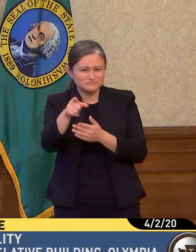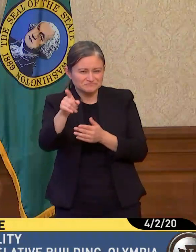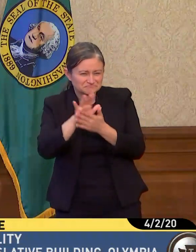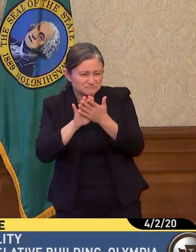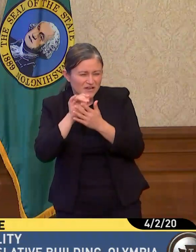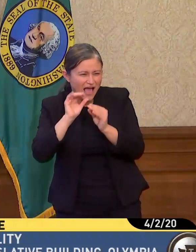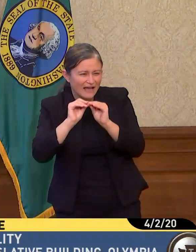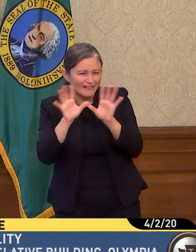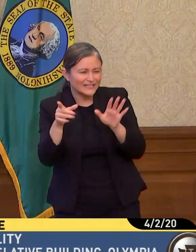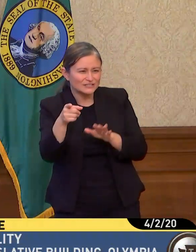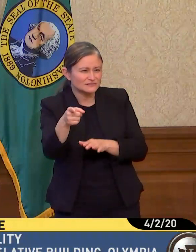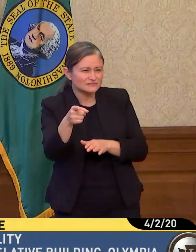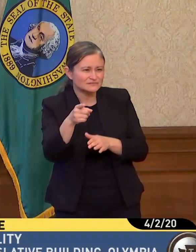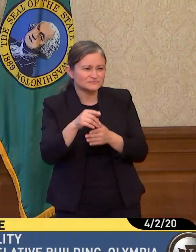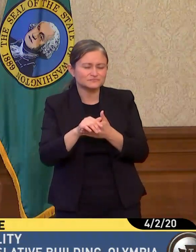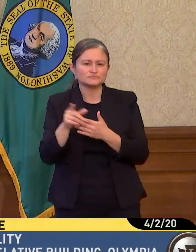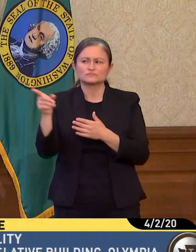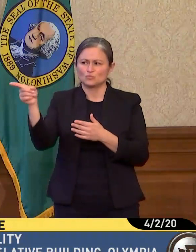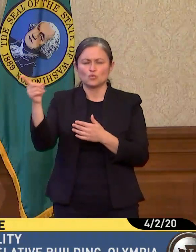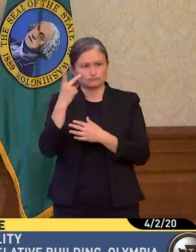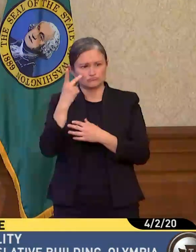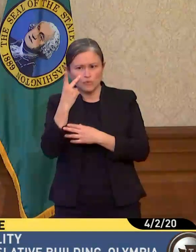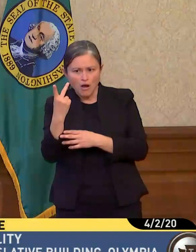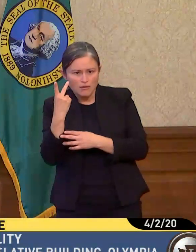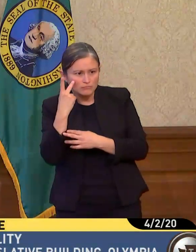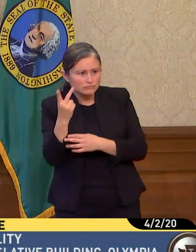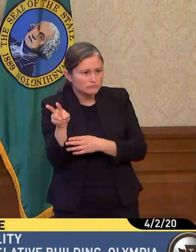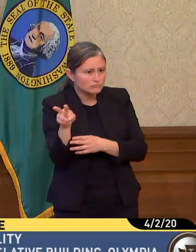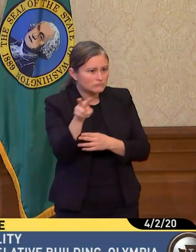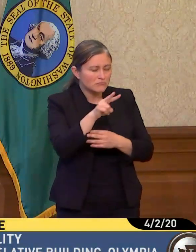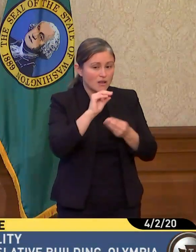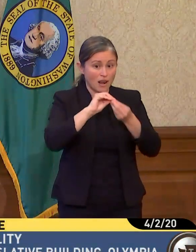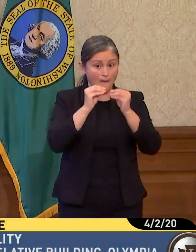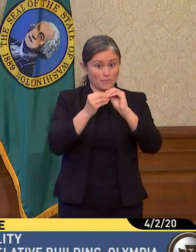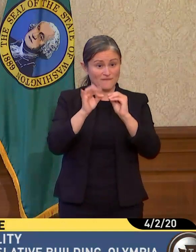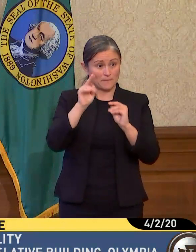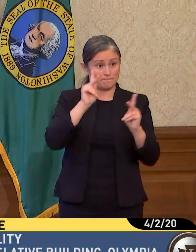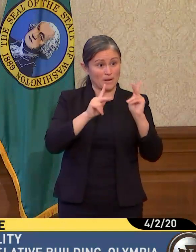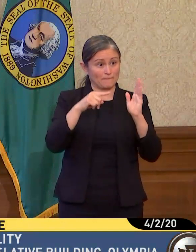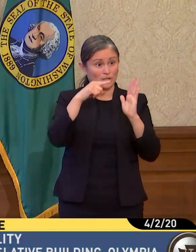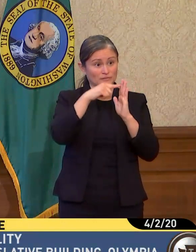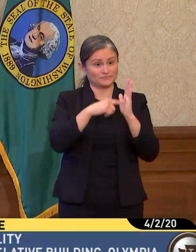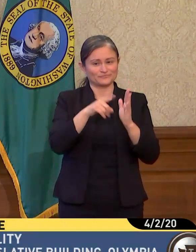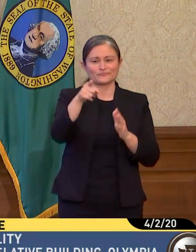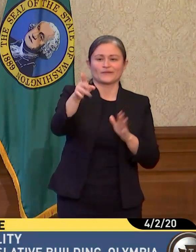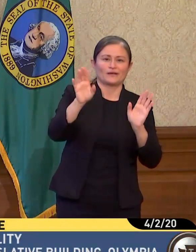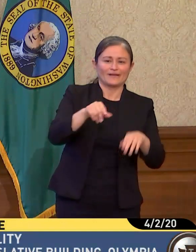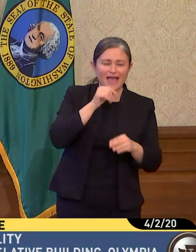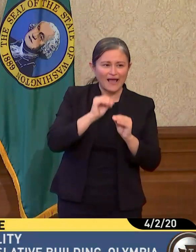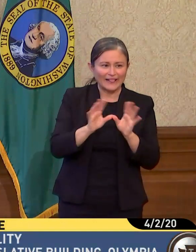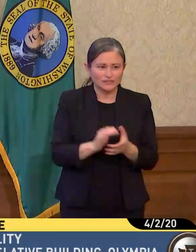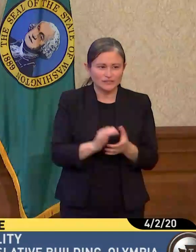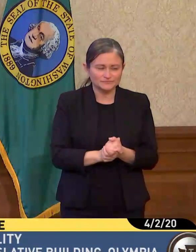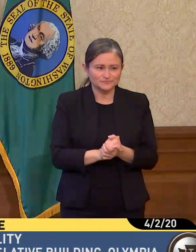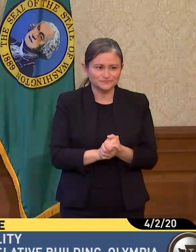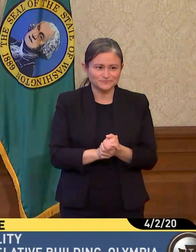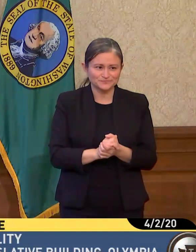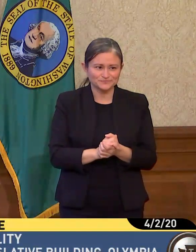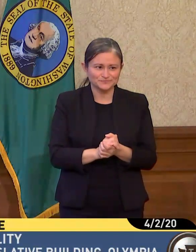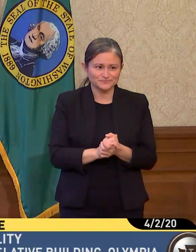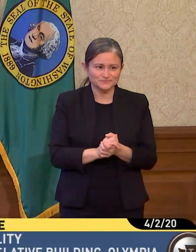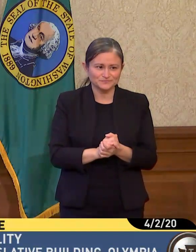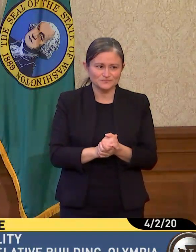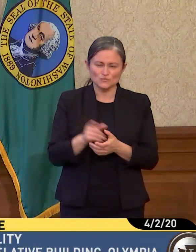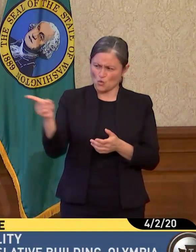number of unemployment benefit claims that the state is seeing. You talked a little bit about the long-term effort, but what are your concerns about